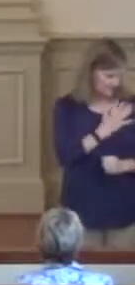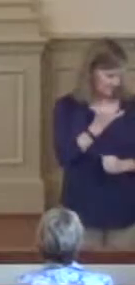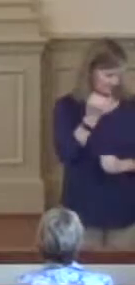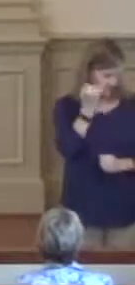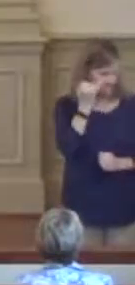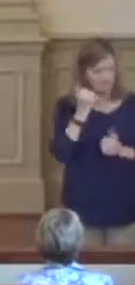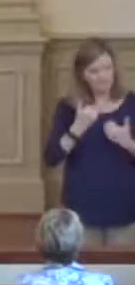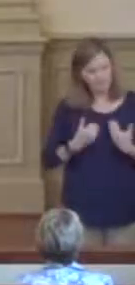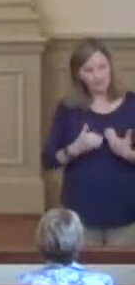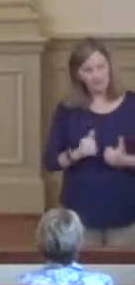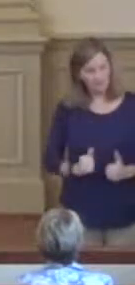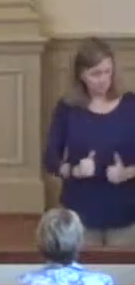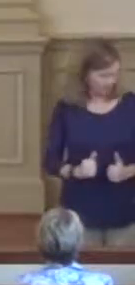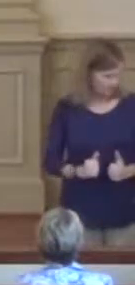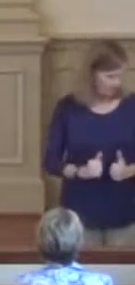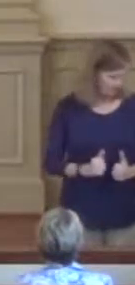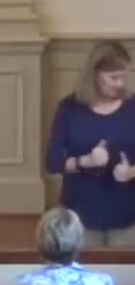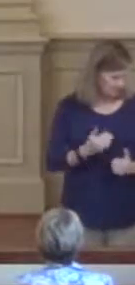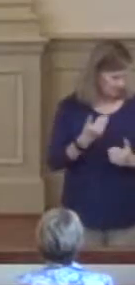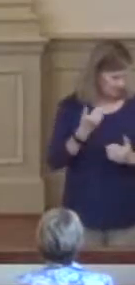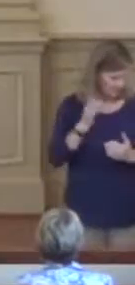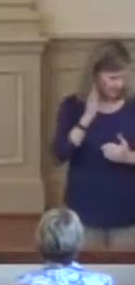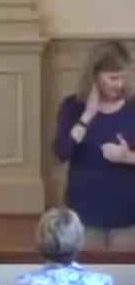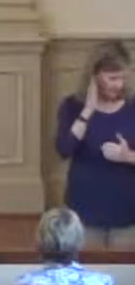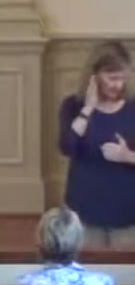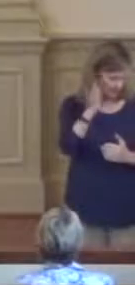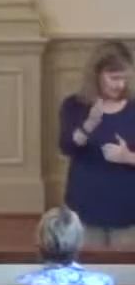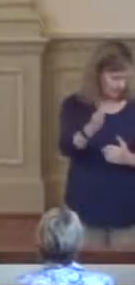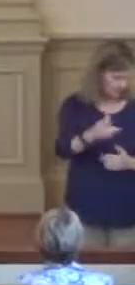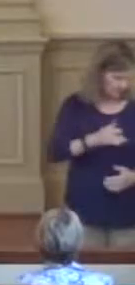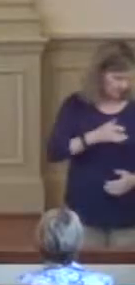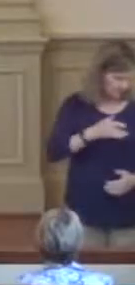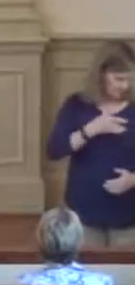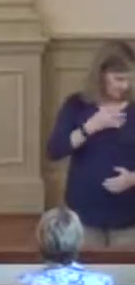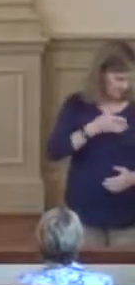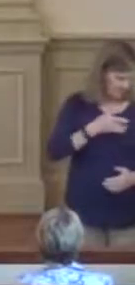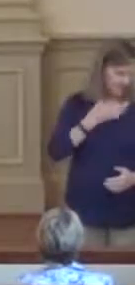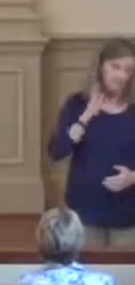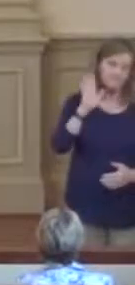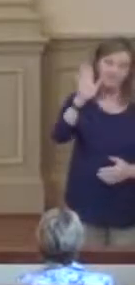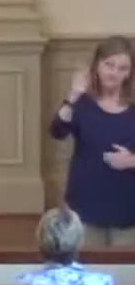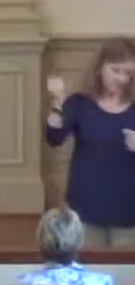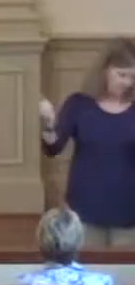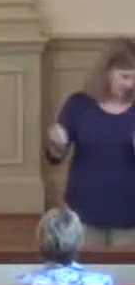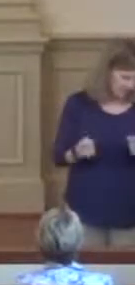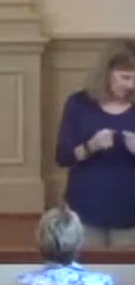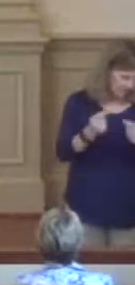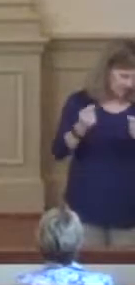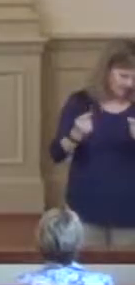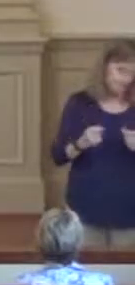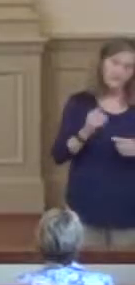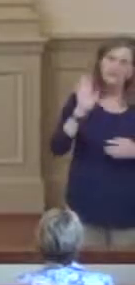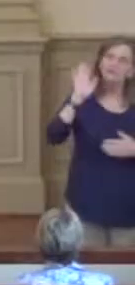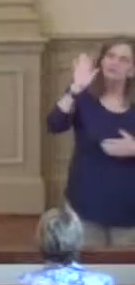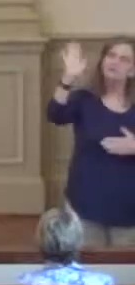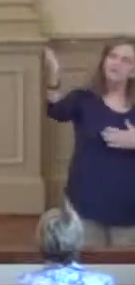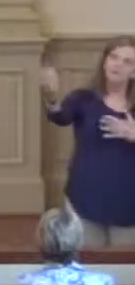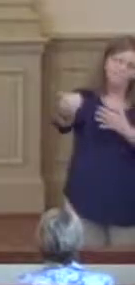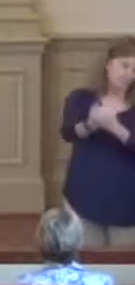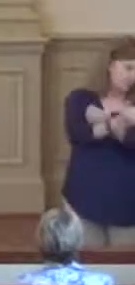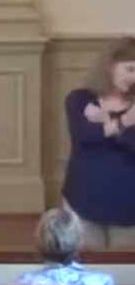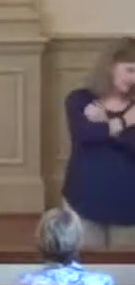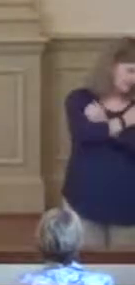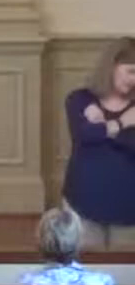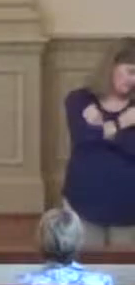grace. If I could, I would feel your pain,